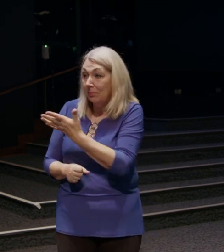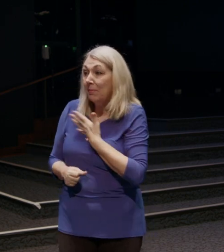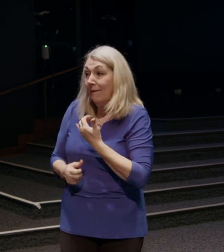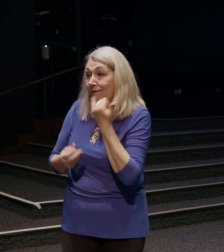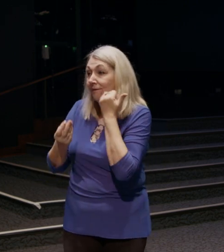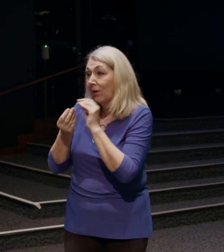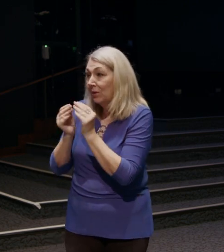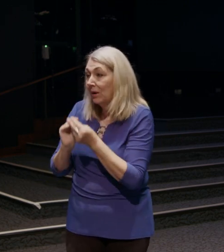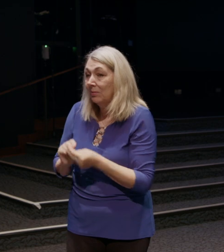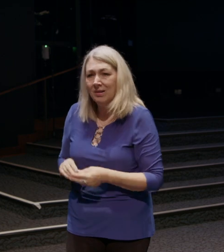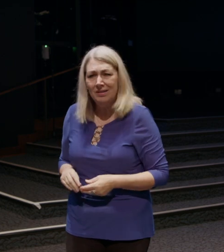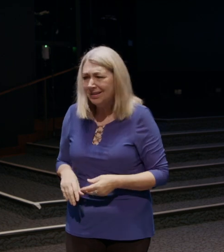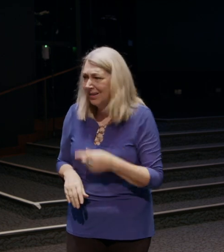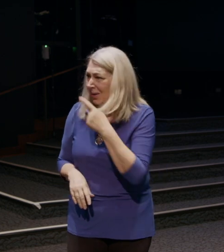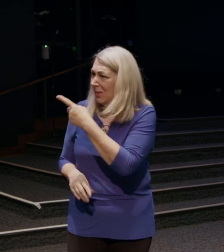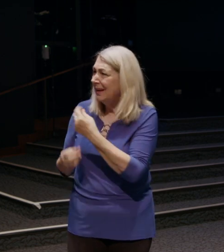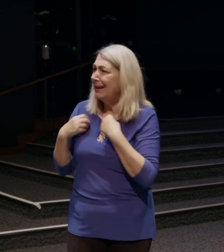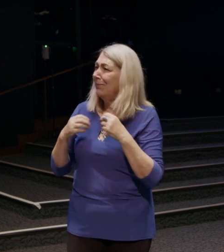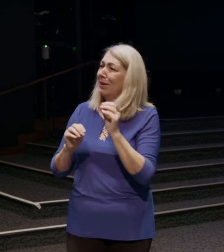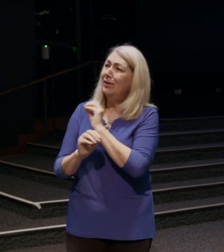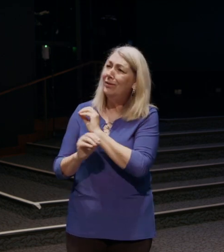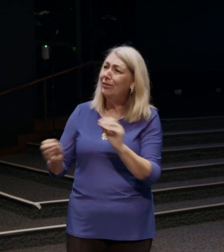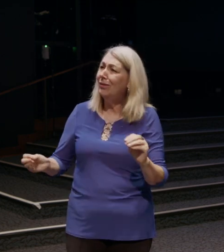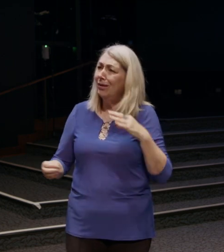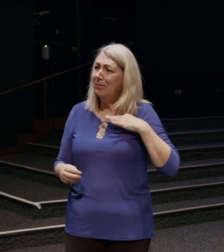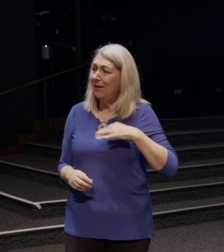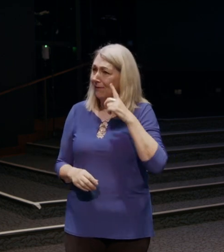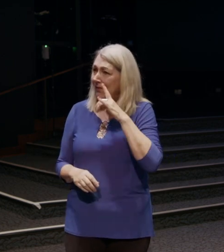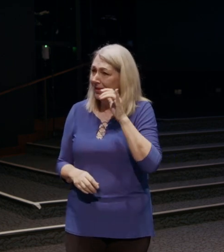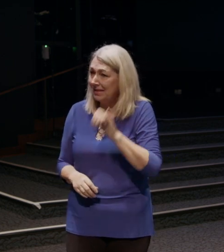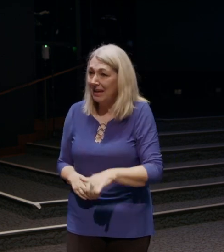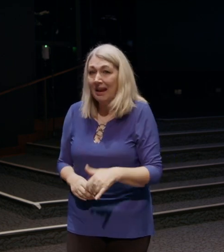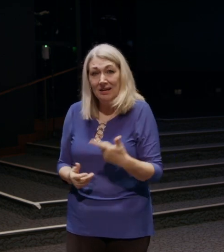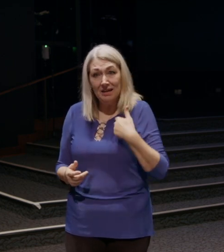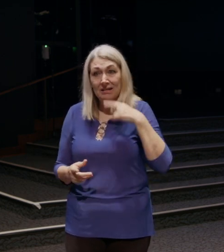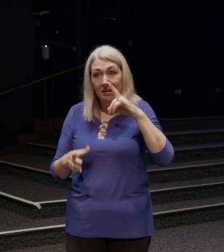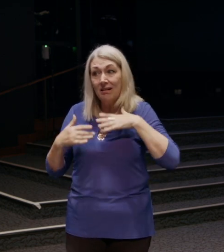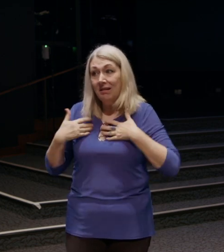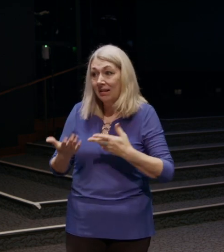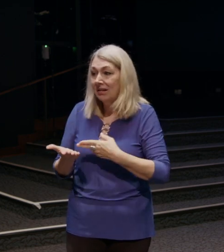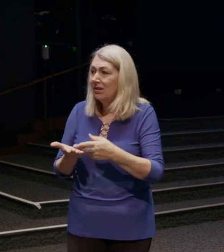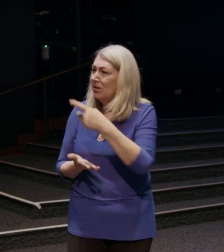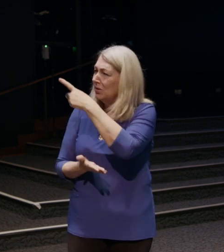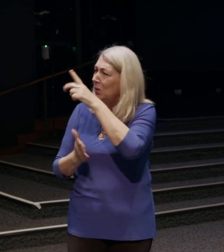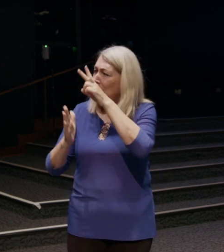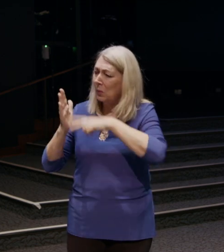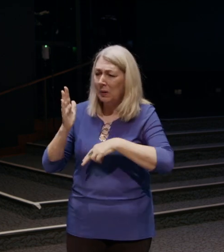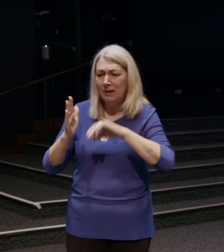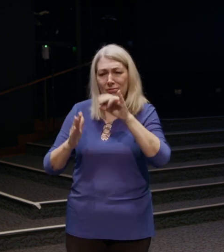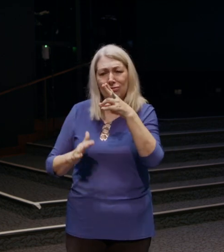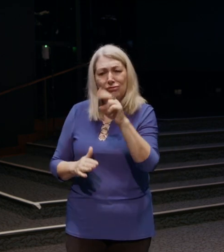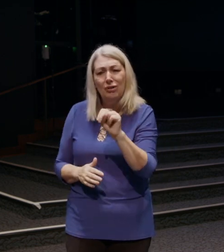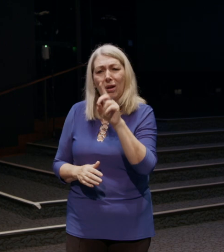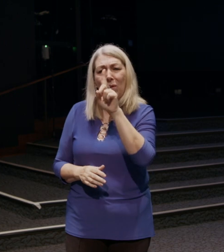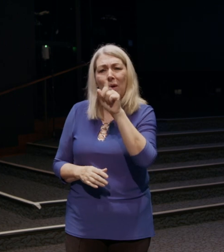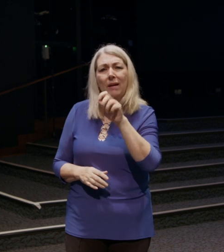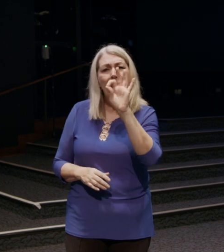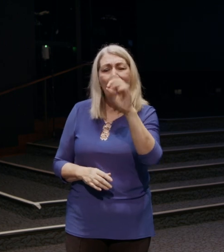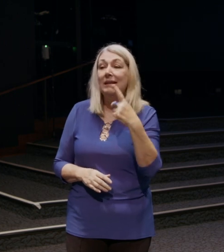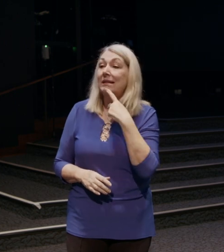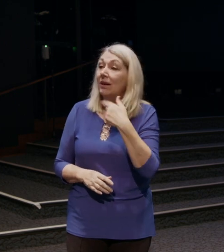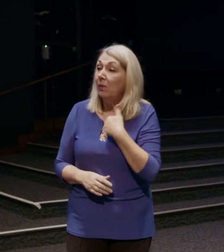I don't get credit for confessing. Has he not read 1 John 1:9? If we confess our